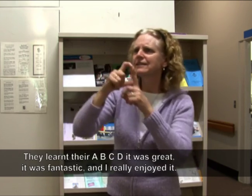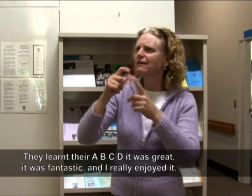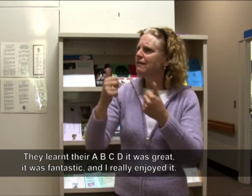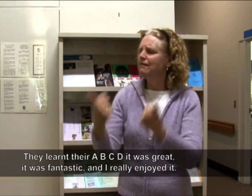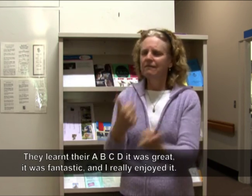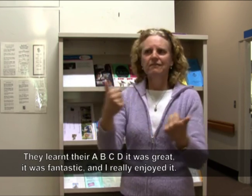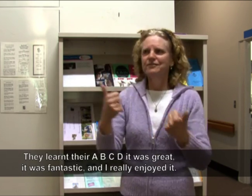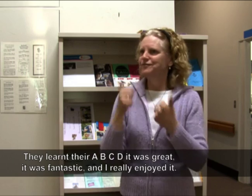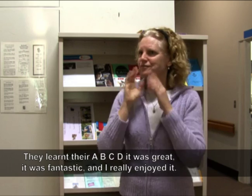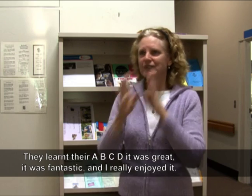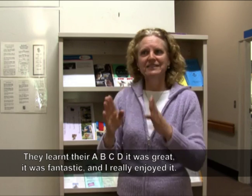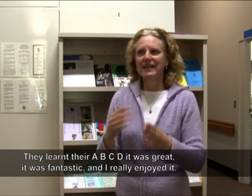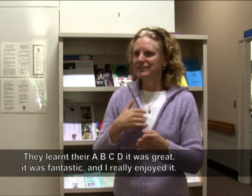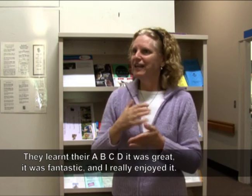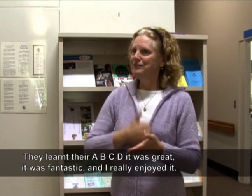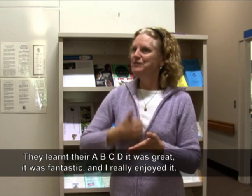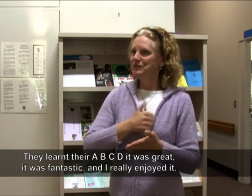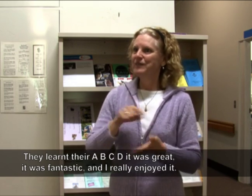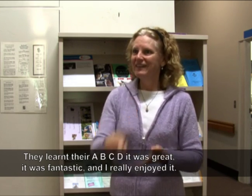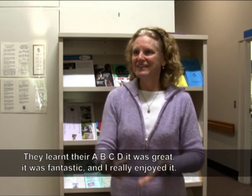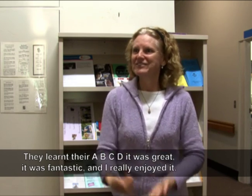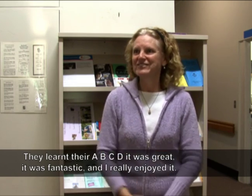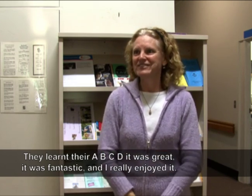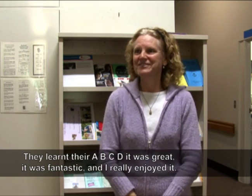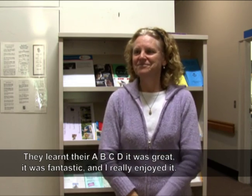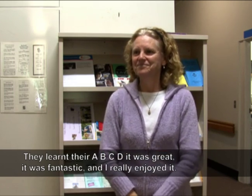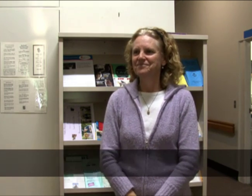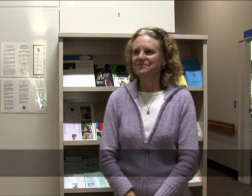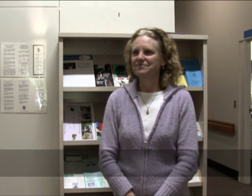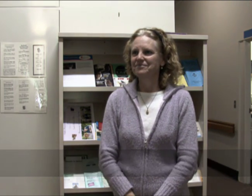their ABCDs. It was great. It was fantastic. I really enjoyed it.